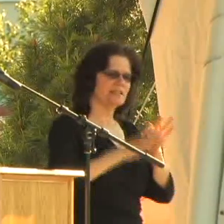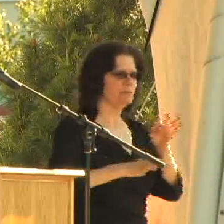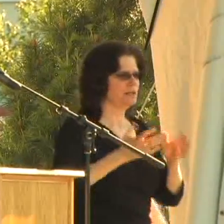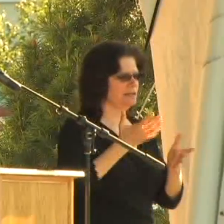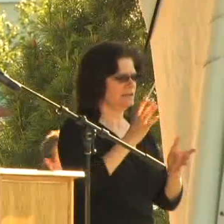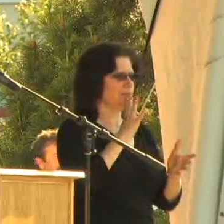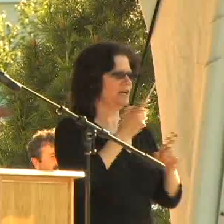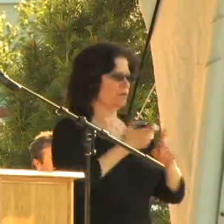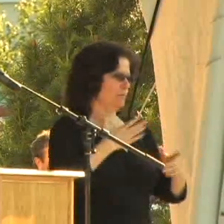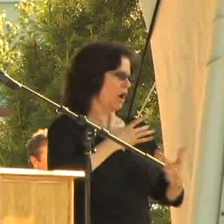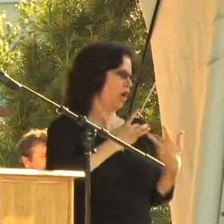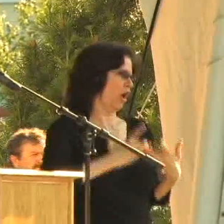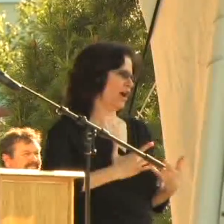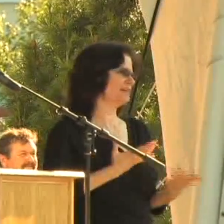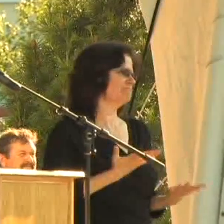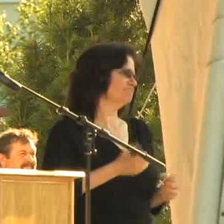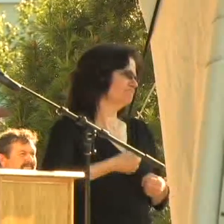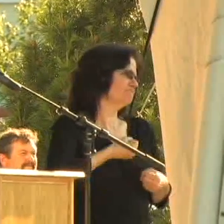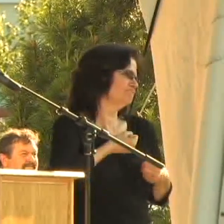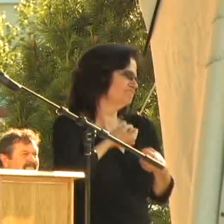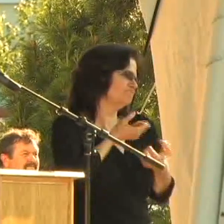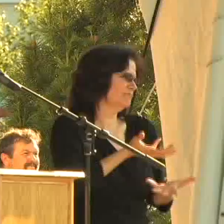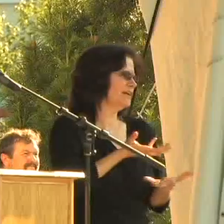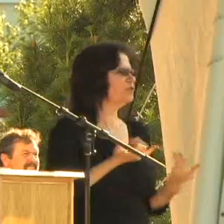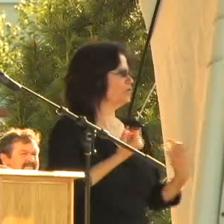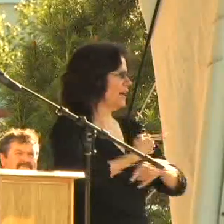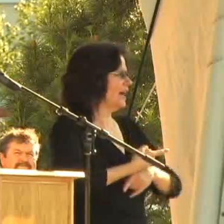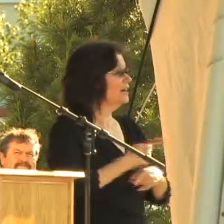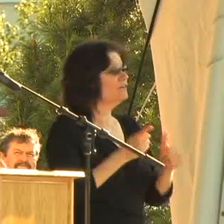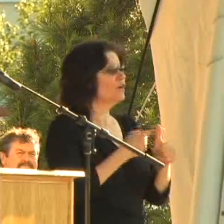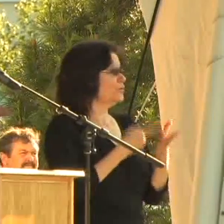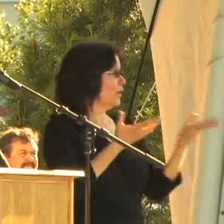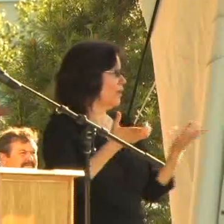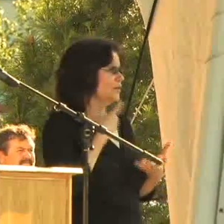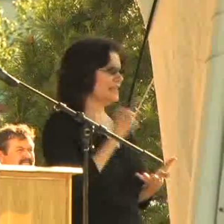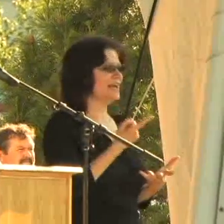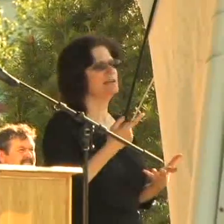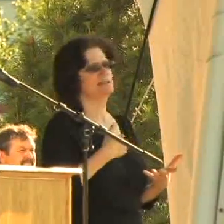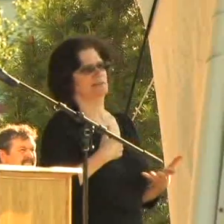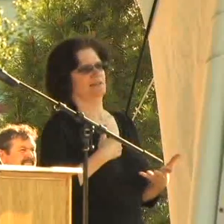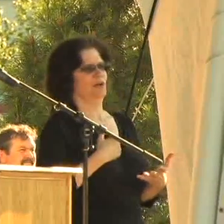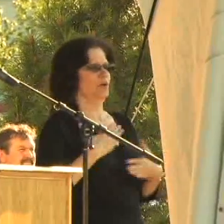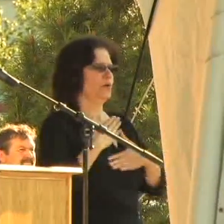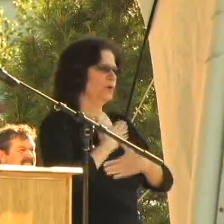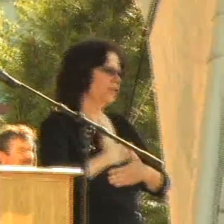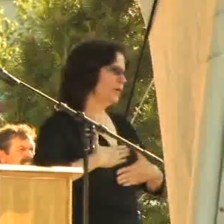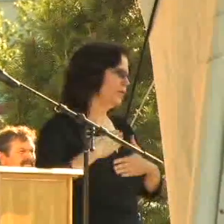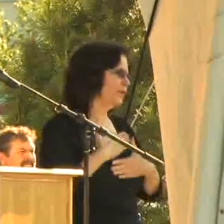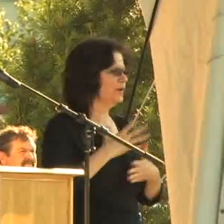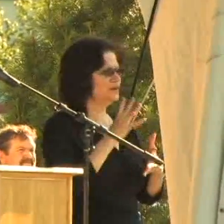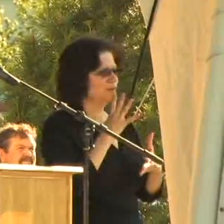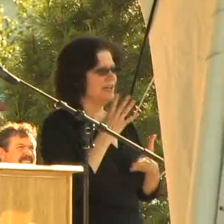from the heart, and that's what I'm going to try to do here today. The first thing I'd like to say is that I'm particularly pleased to be asked to